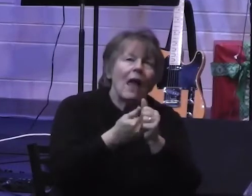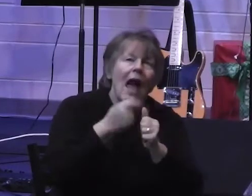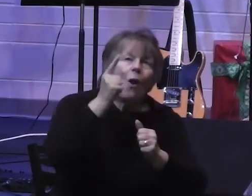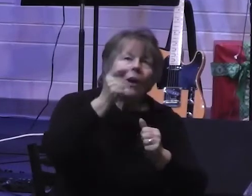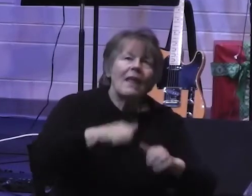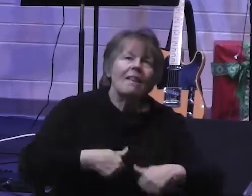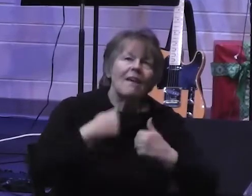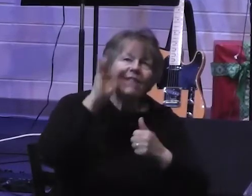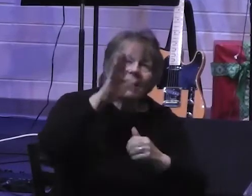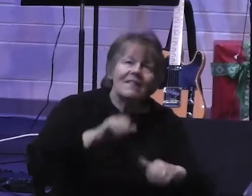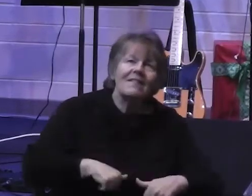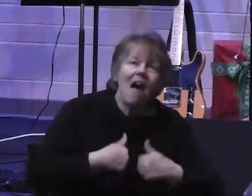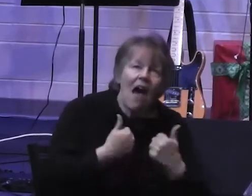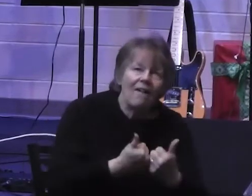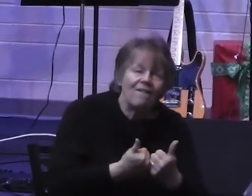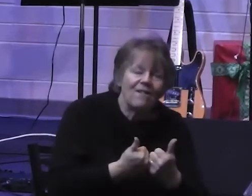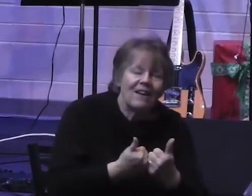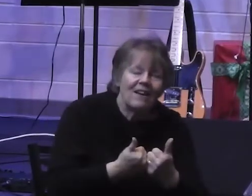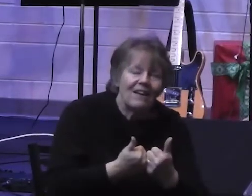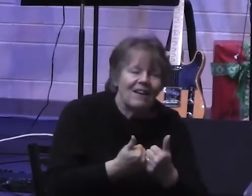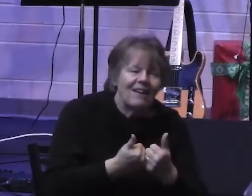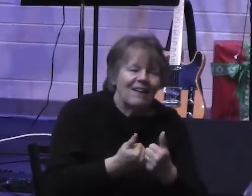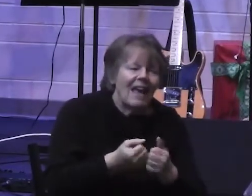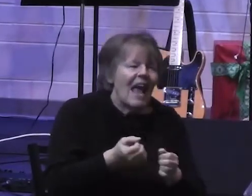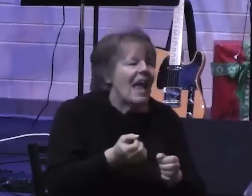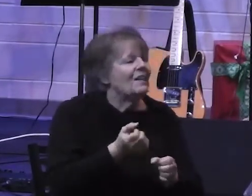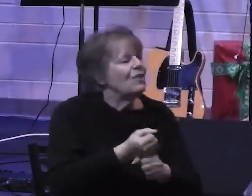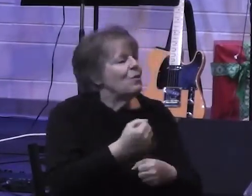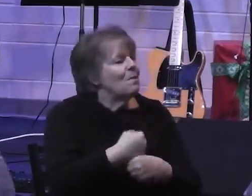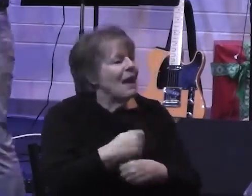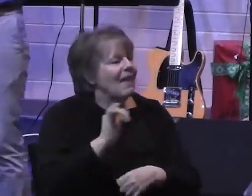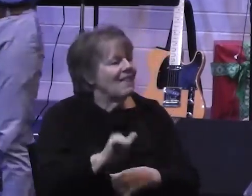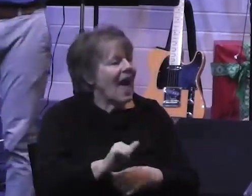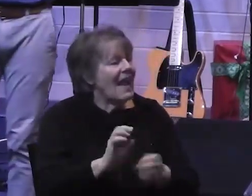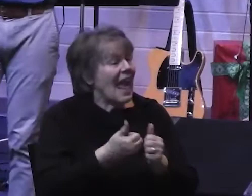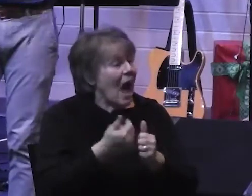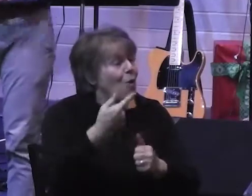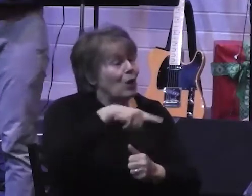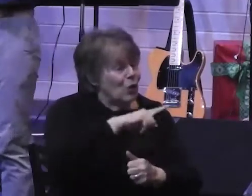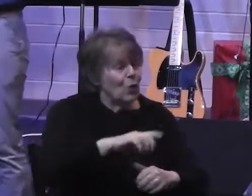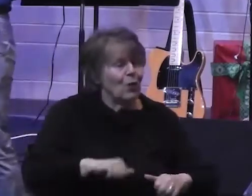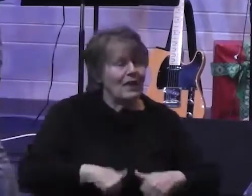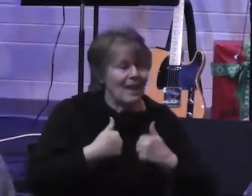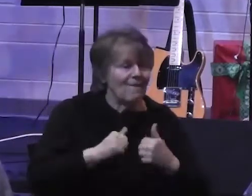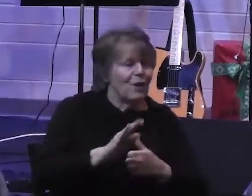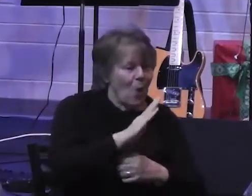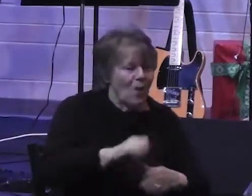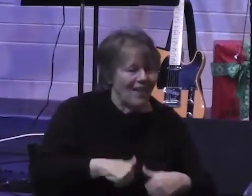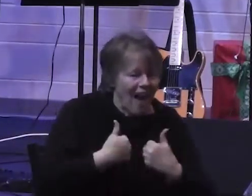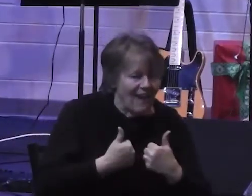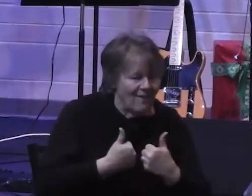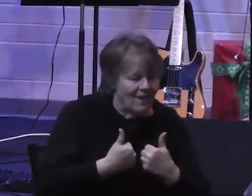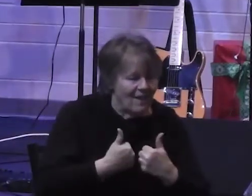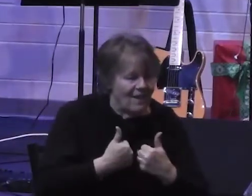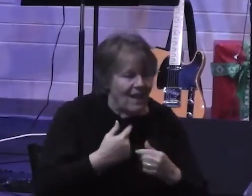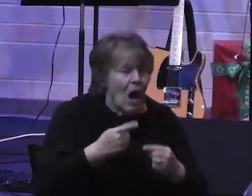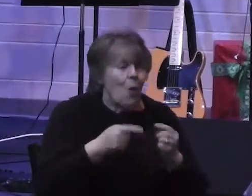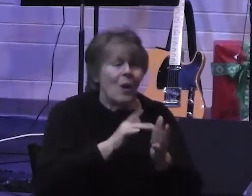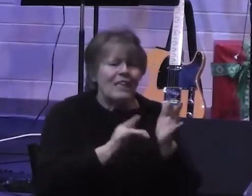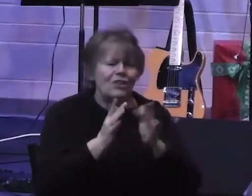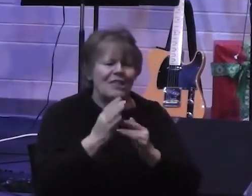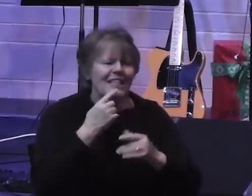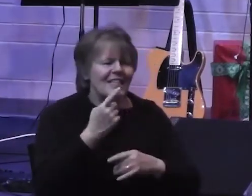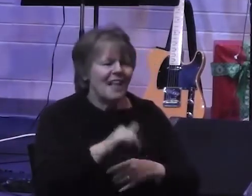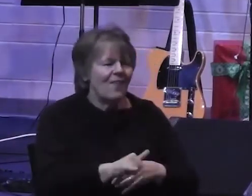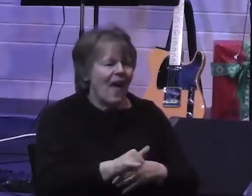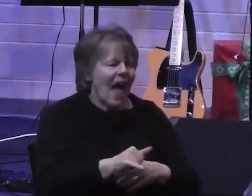that the way you live your life. And when he said these words, the disciples didn't quite know what that was going to